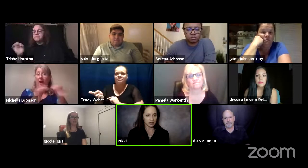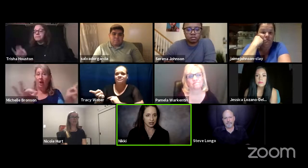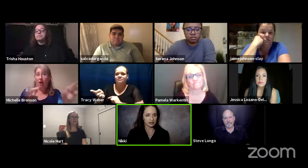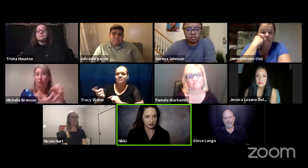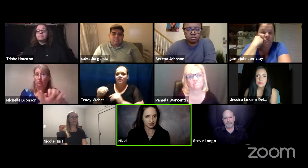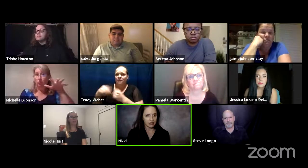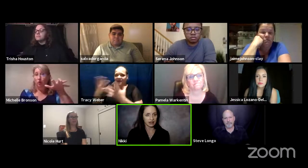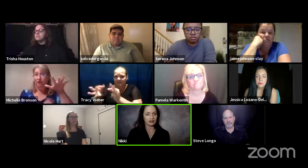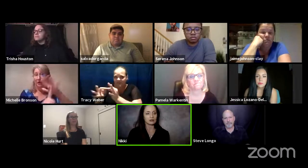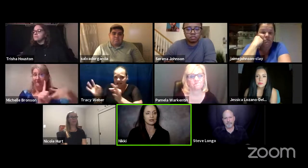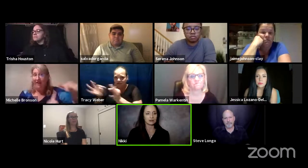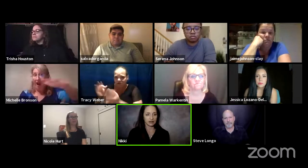be identified. We can provide